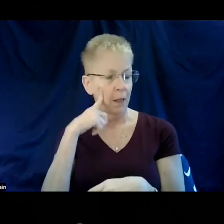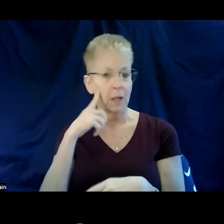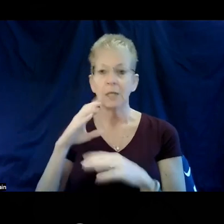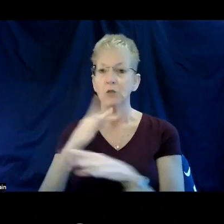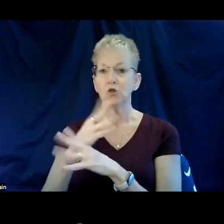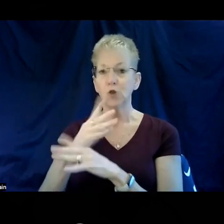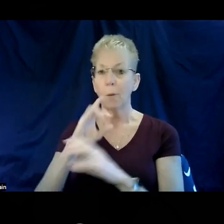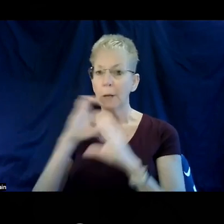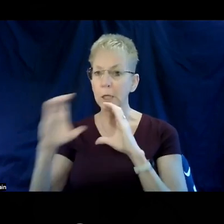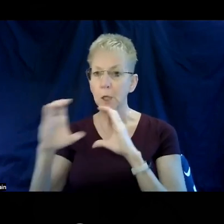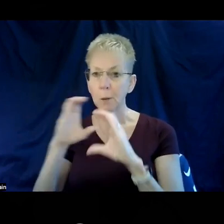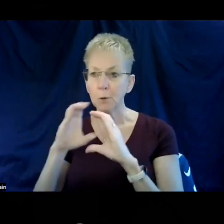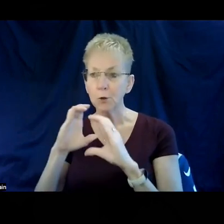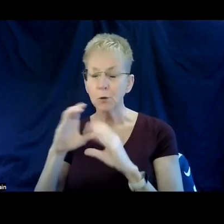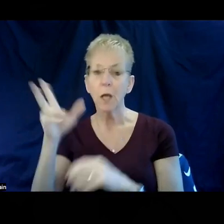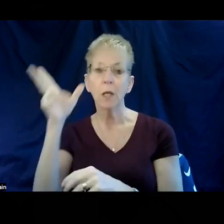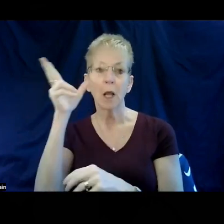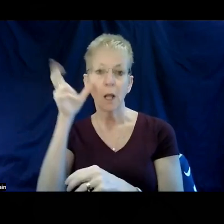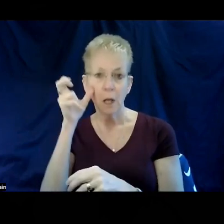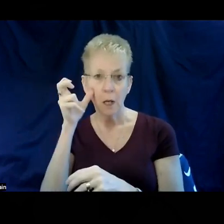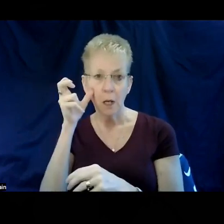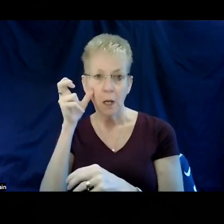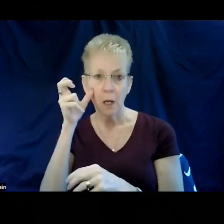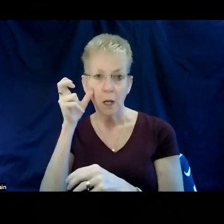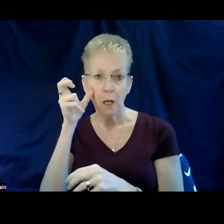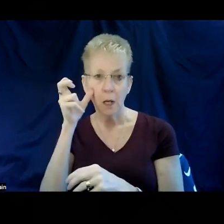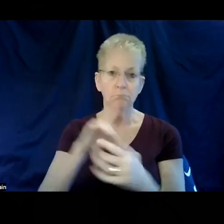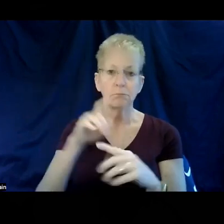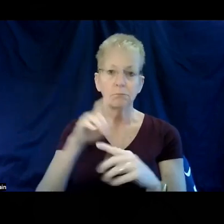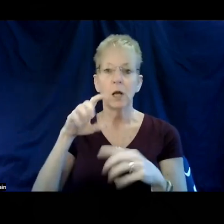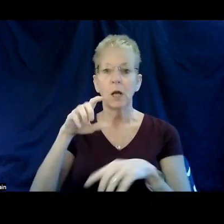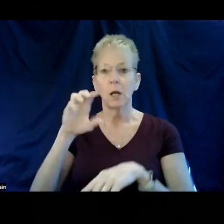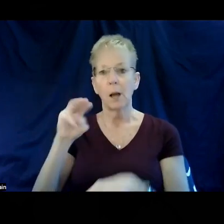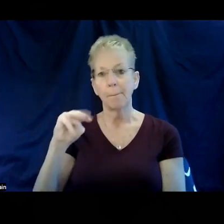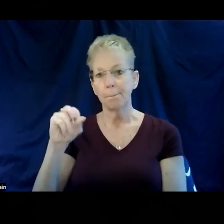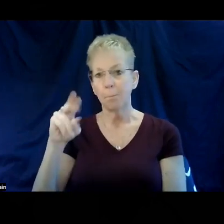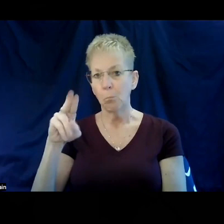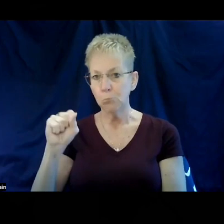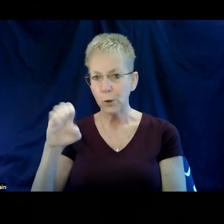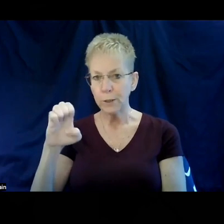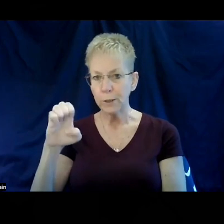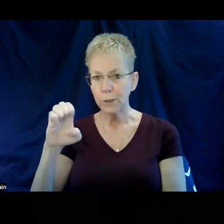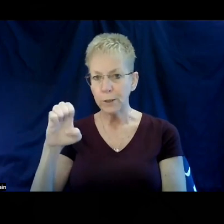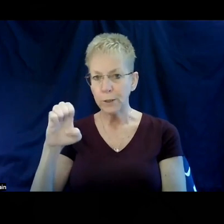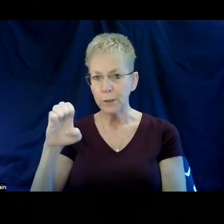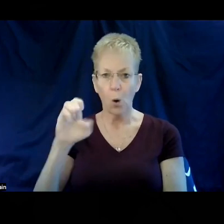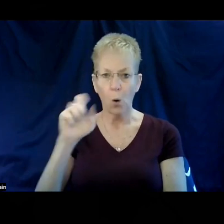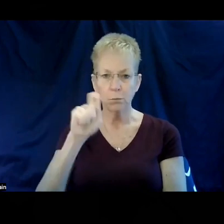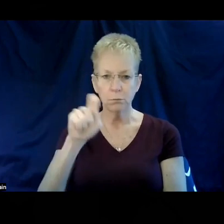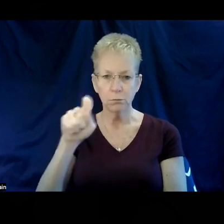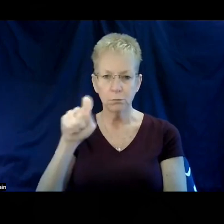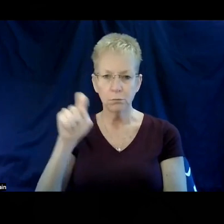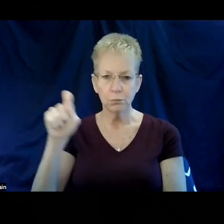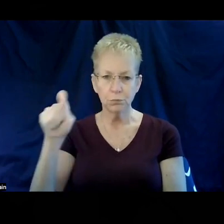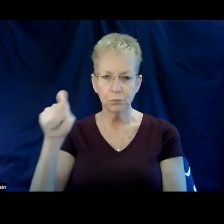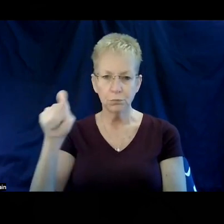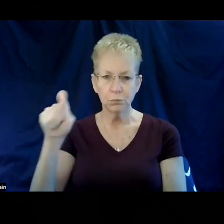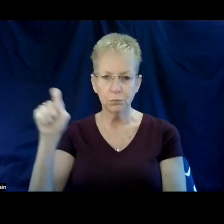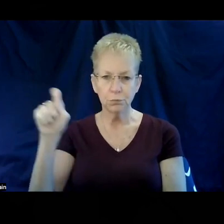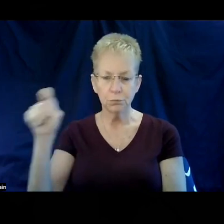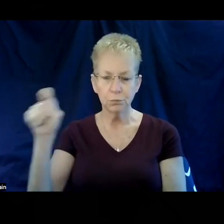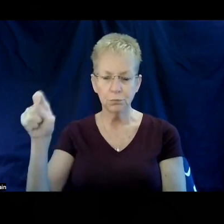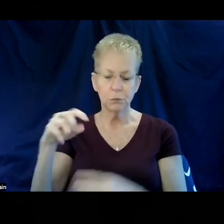communications, intercept them, take down the Morse code, sometimes getting direct and clear